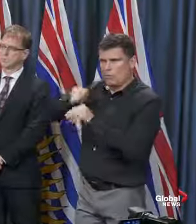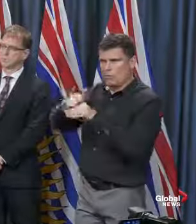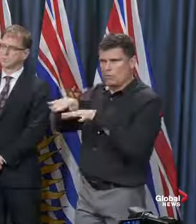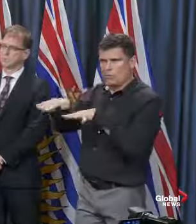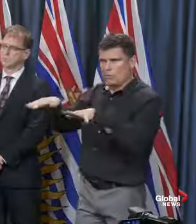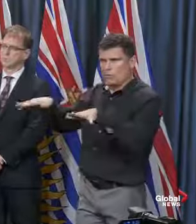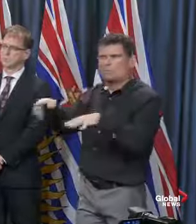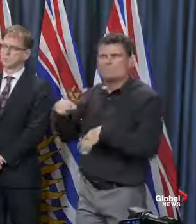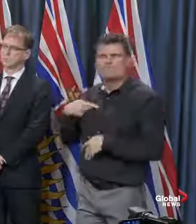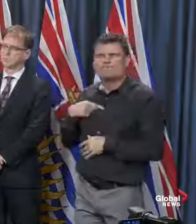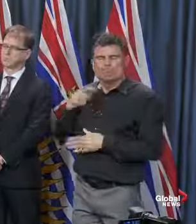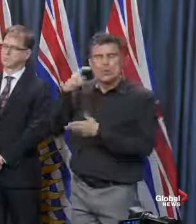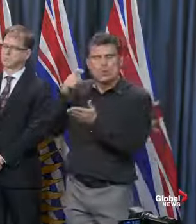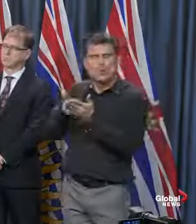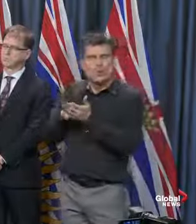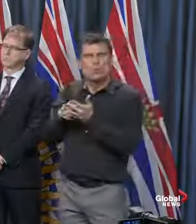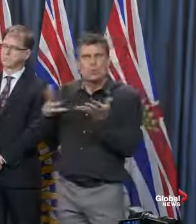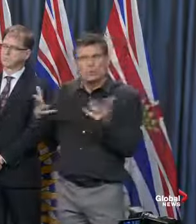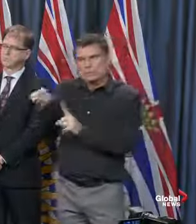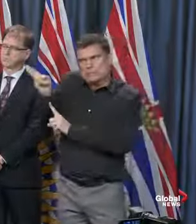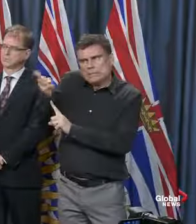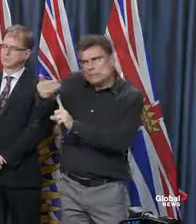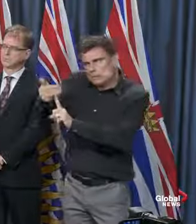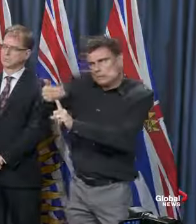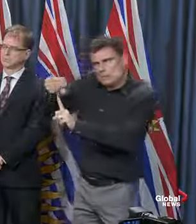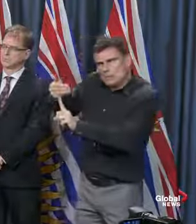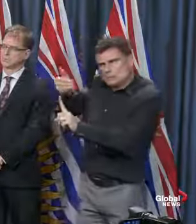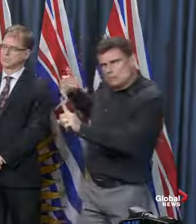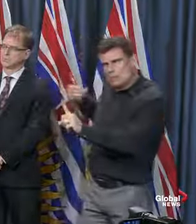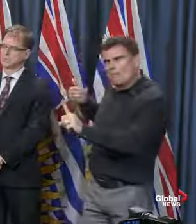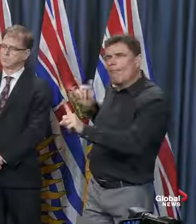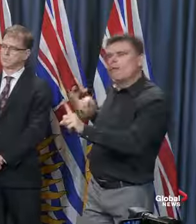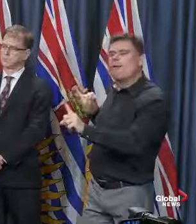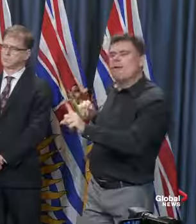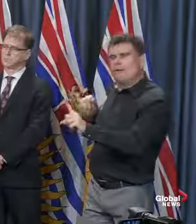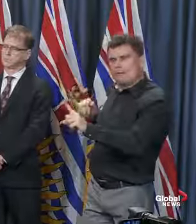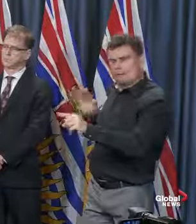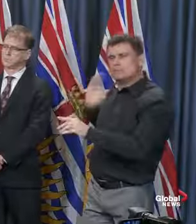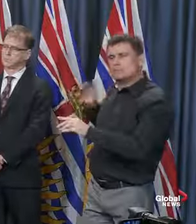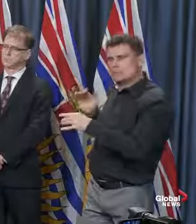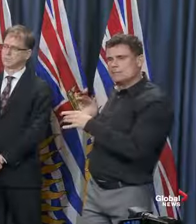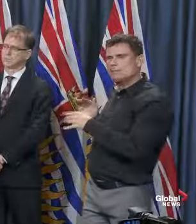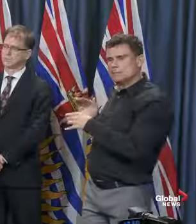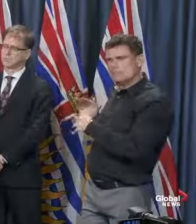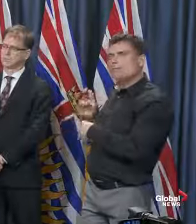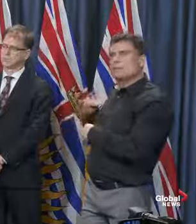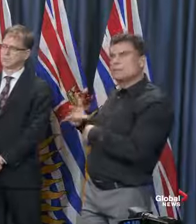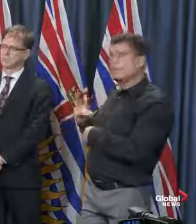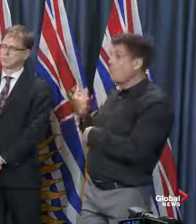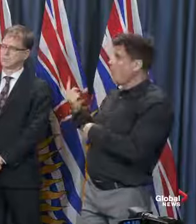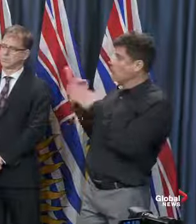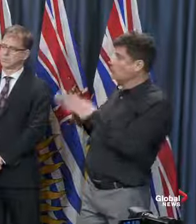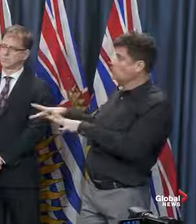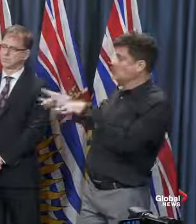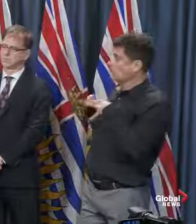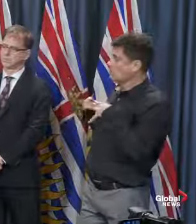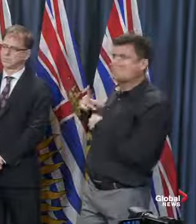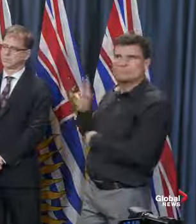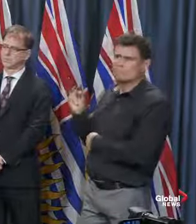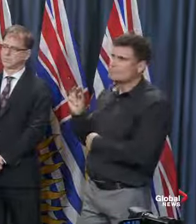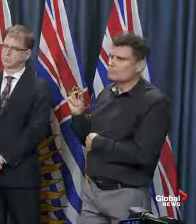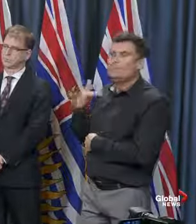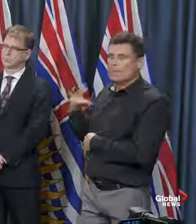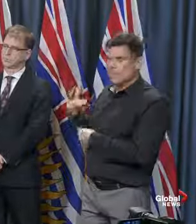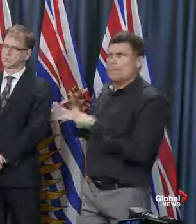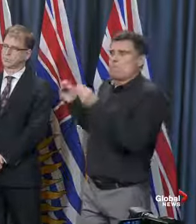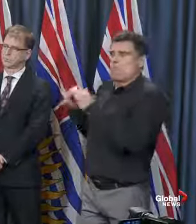at some of the exposure histories of people who became ill over the weekend. And so that's why I'm putting the word out today that everybody who